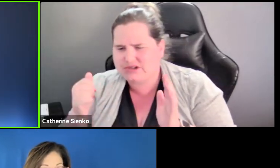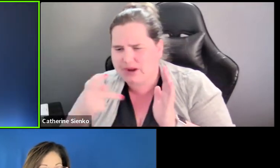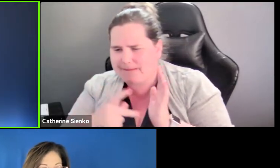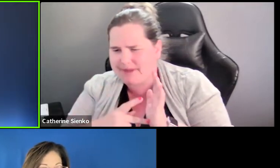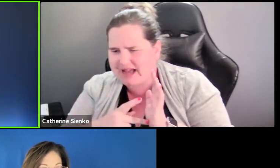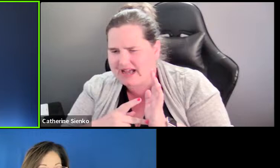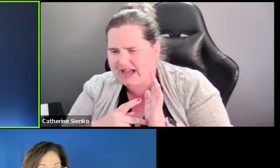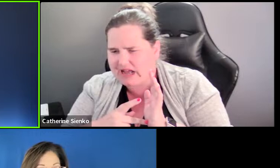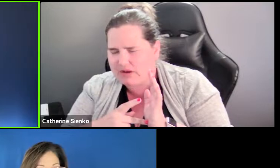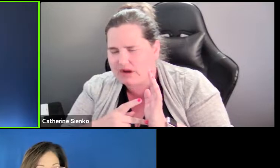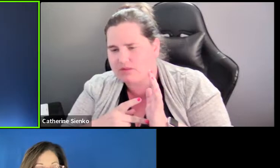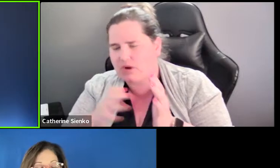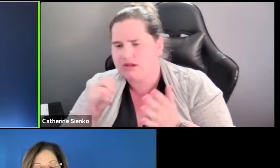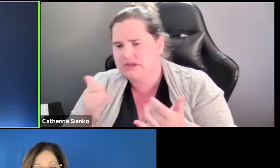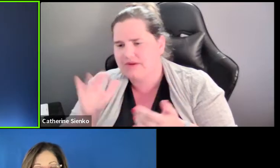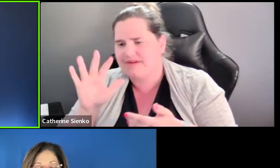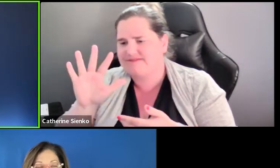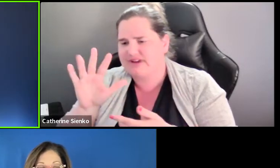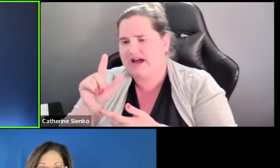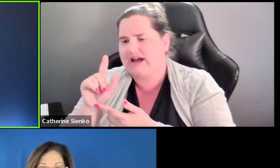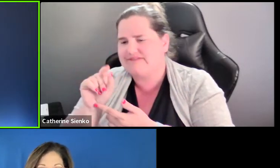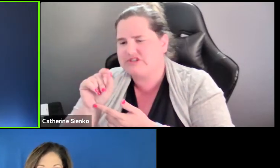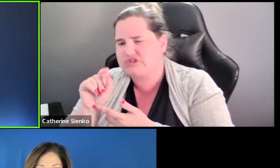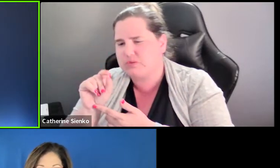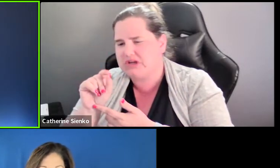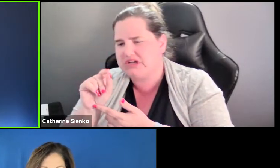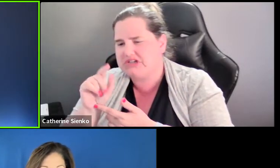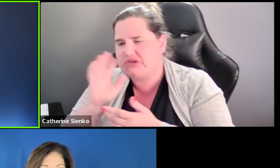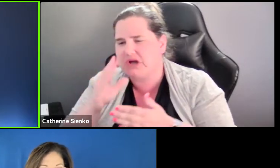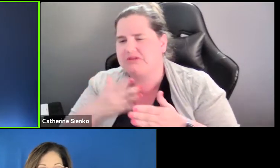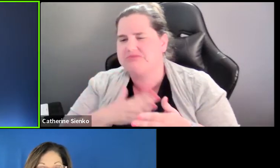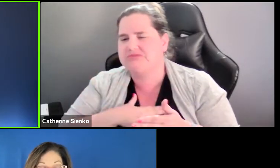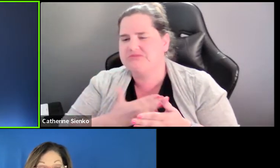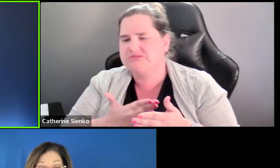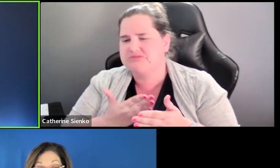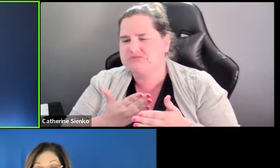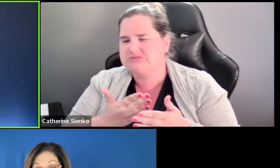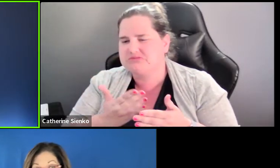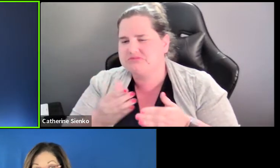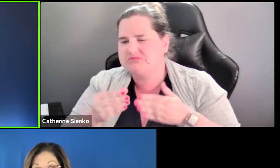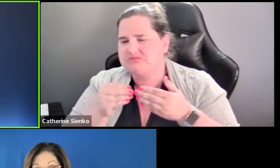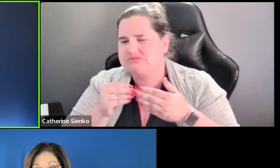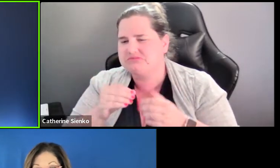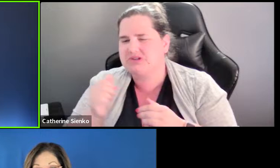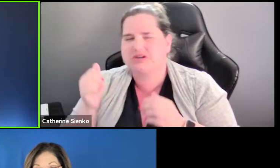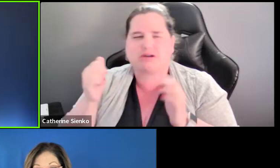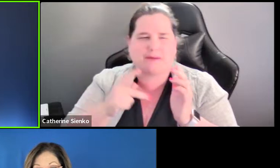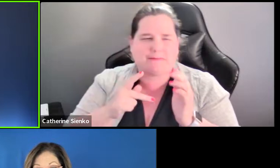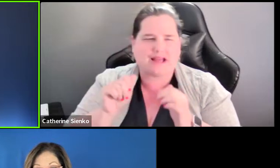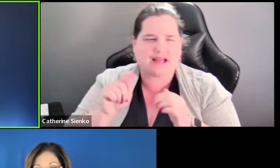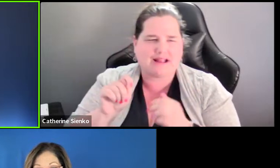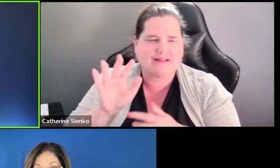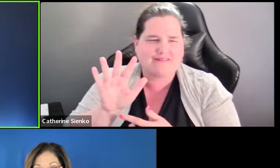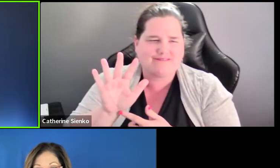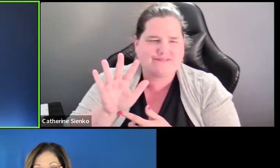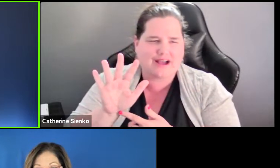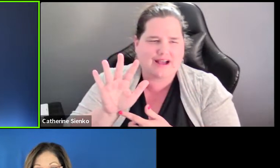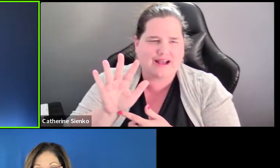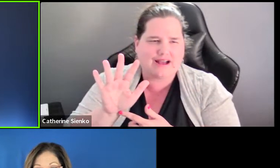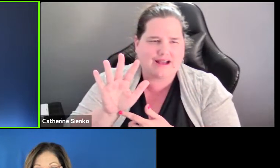get back to the meeting. So please return at, let's see, it's now 5:20.